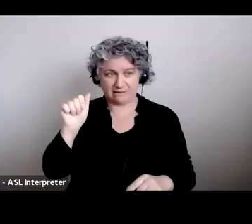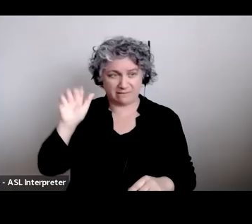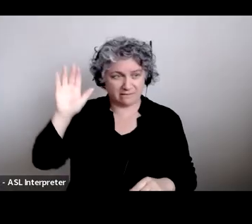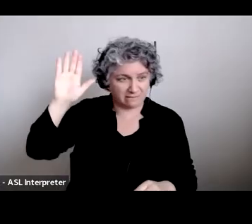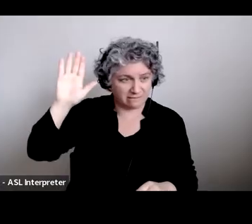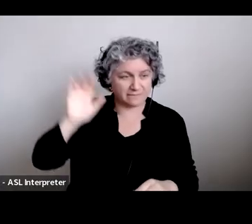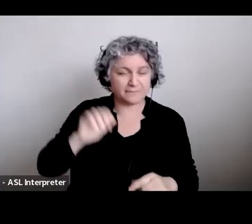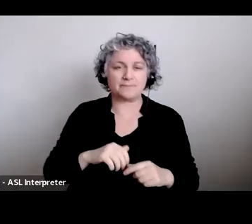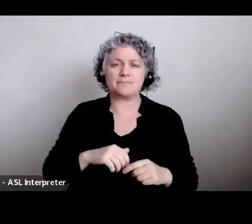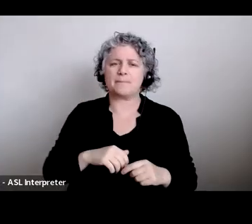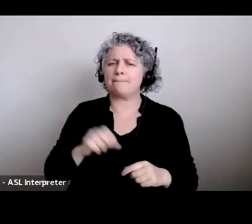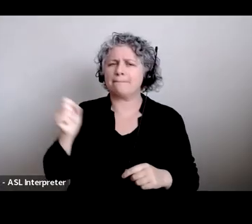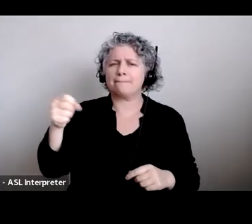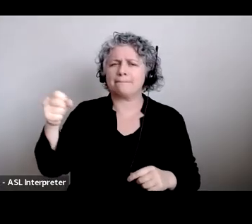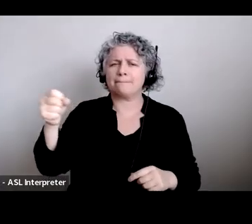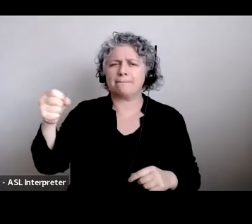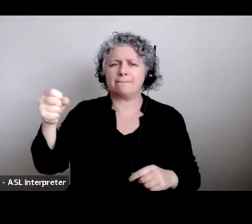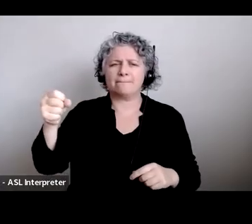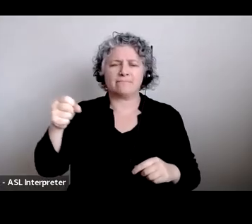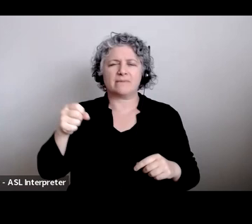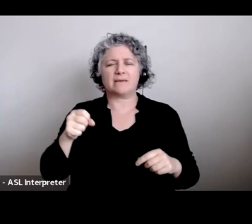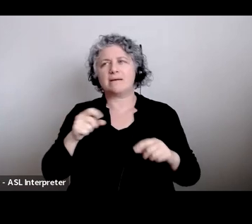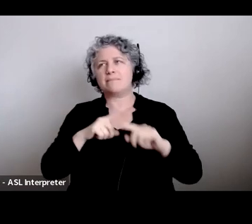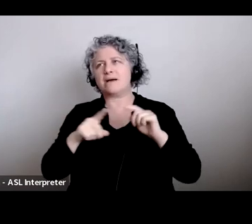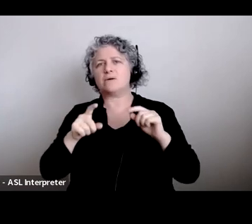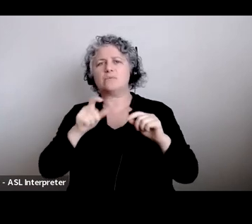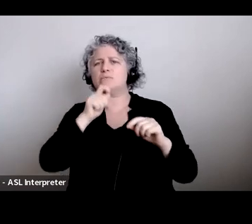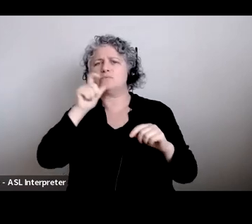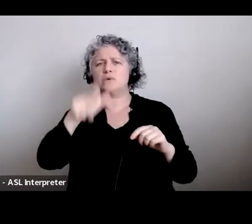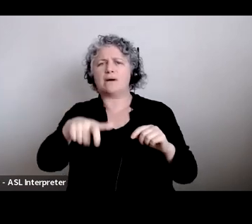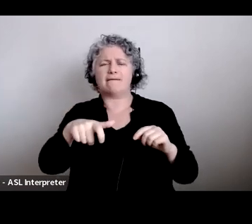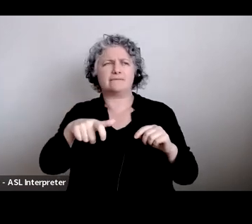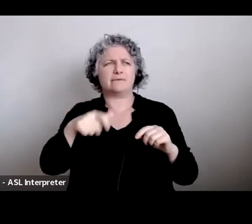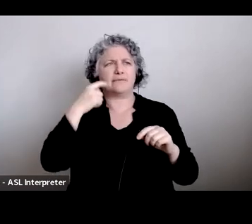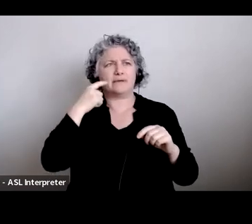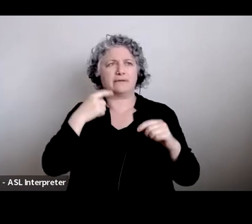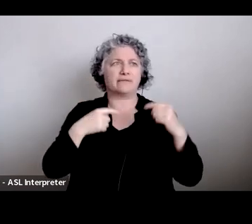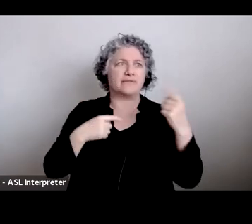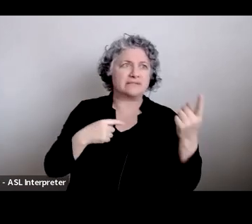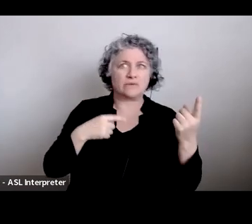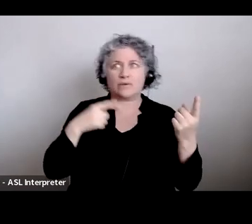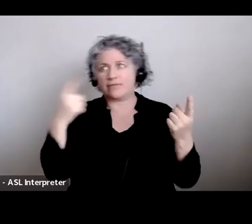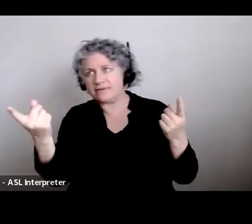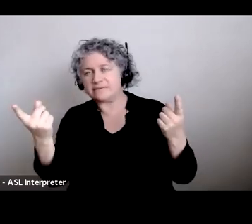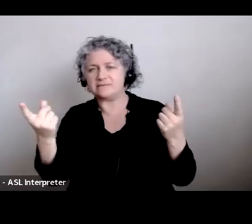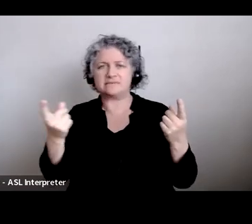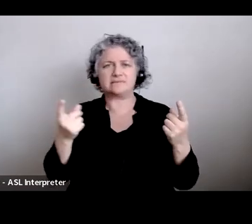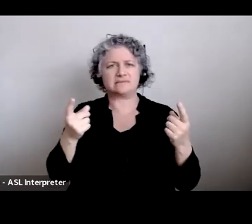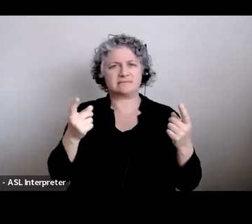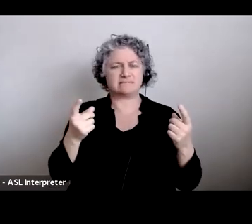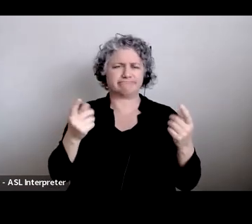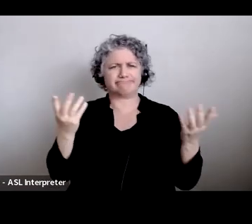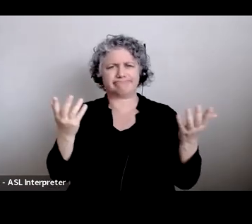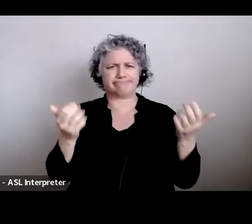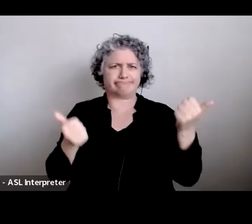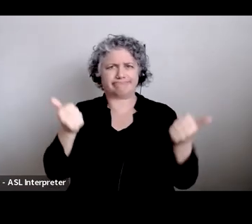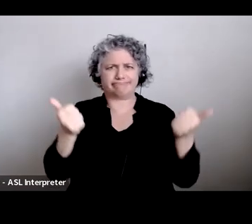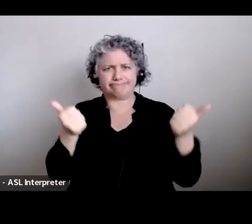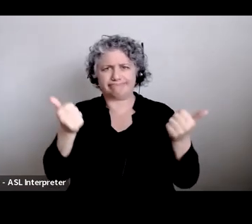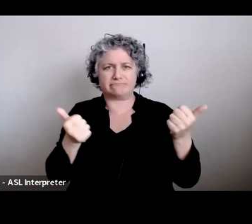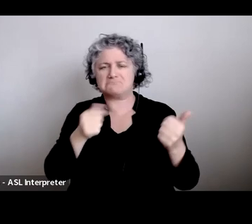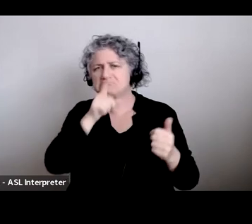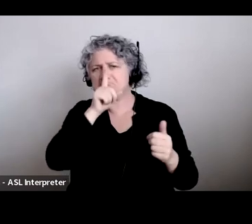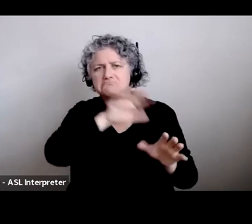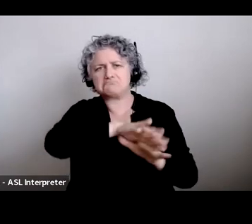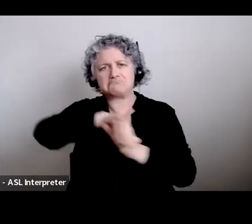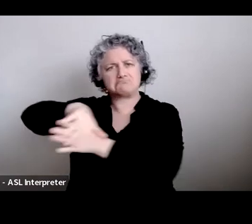it's I don't think it's a binary. I think that the really important conversation is what we started on about what is theater